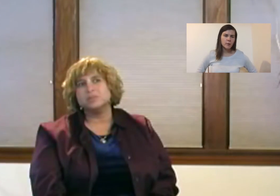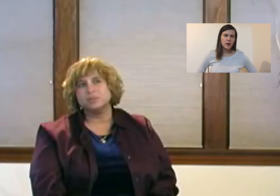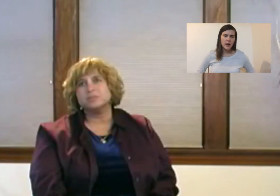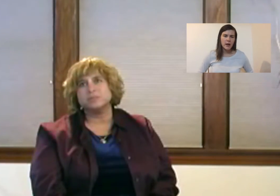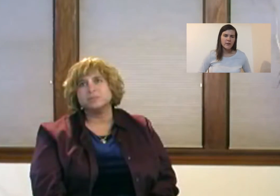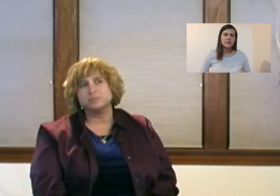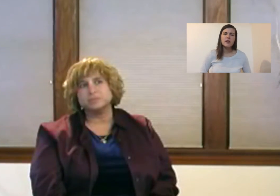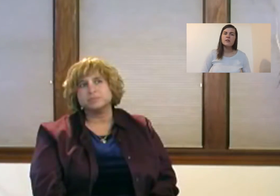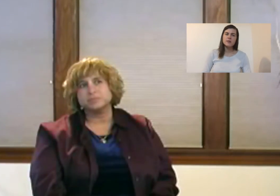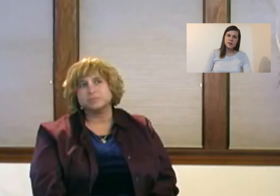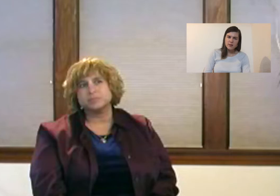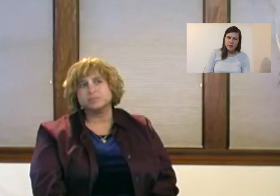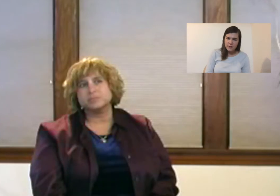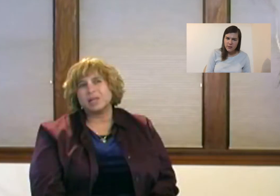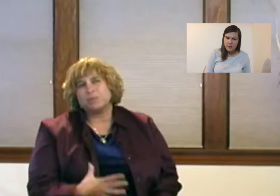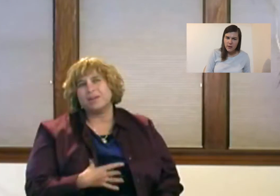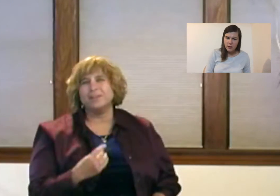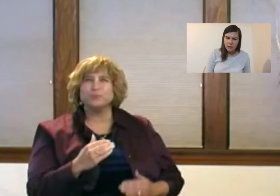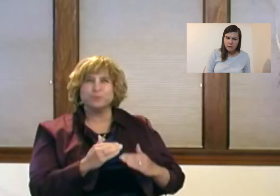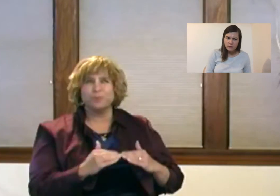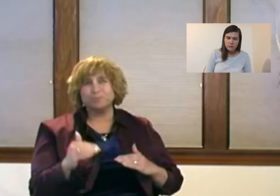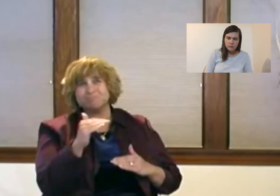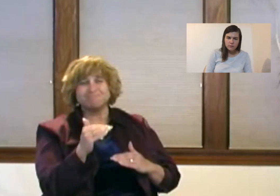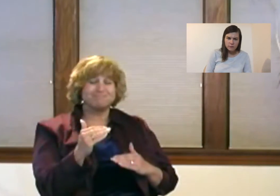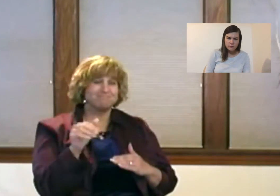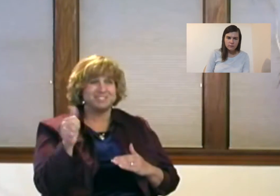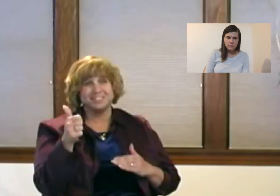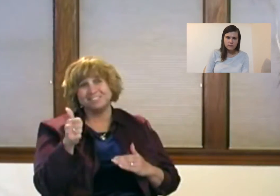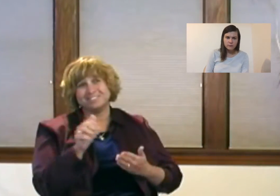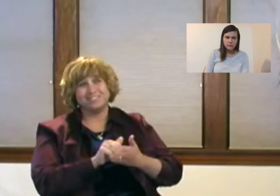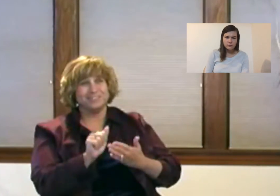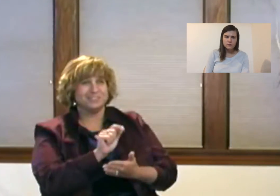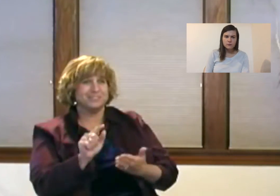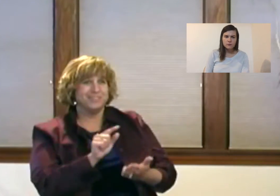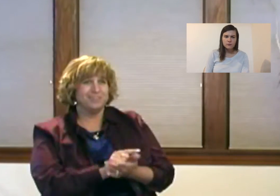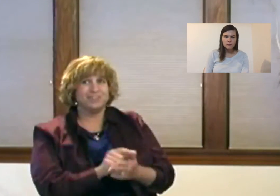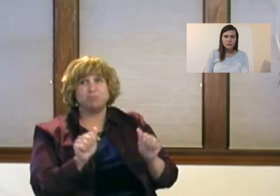I earn about $5.65 an hour.